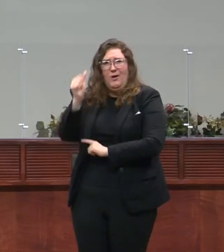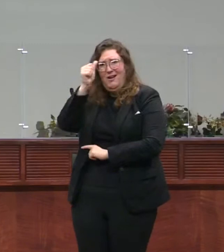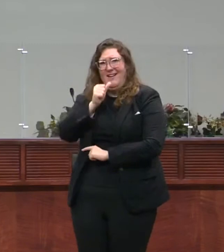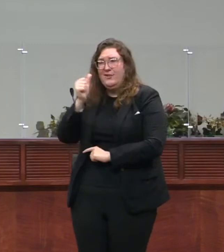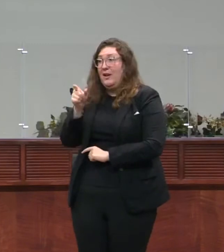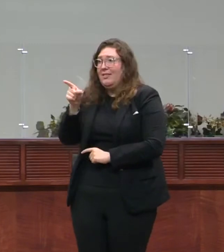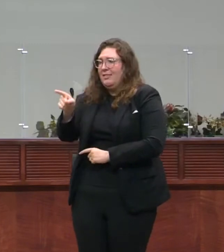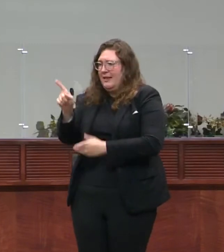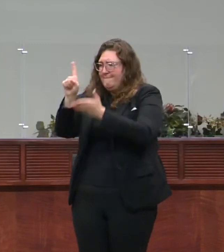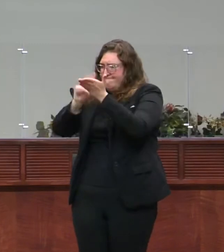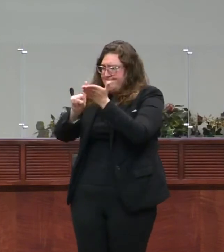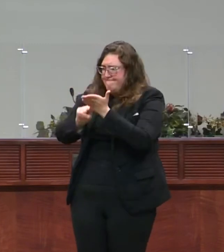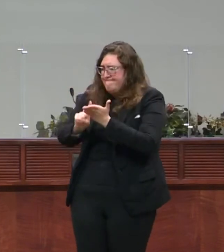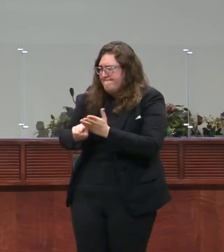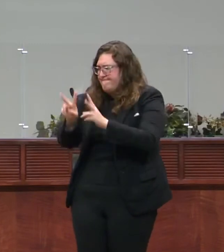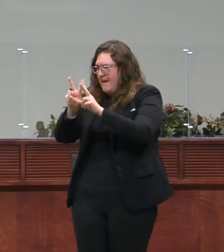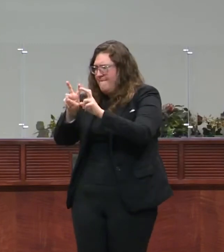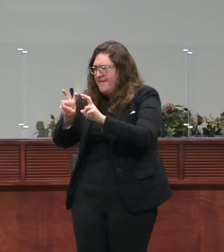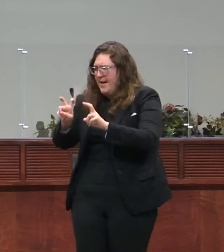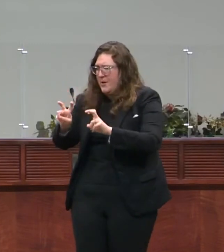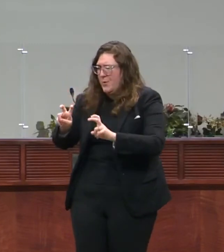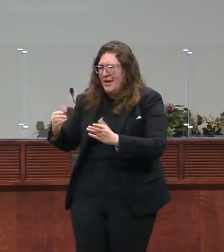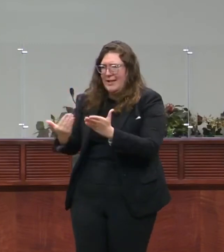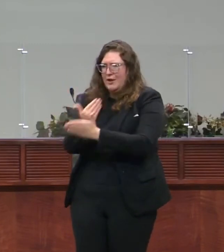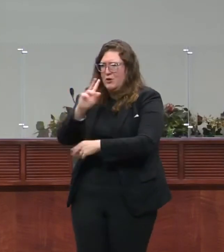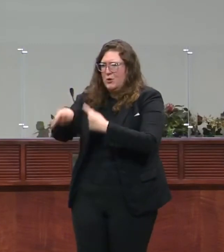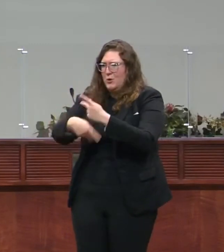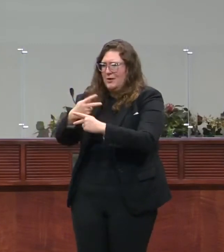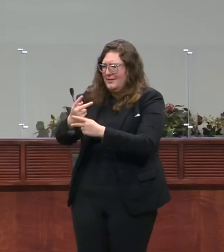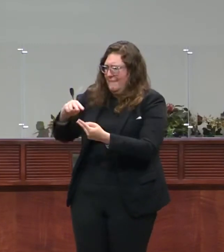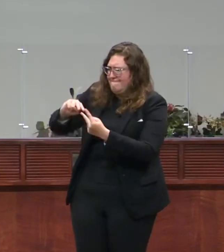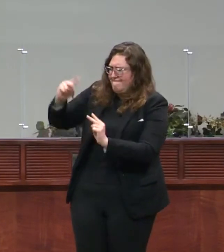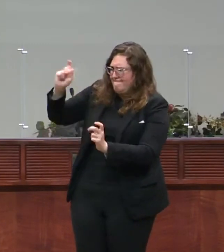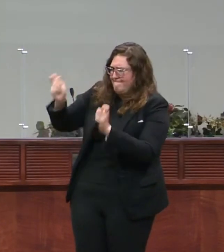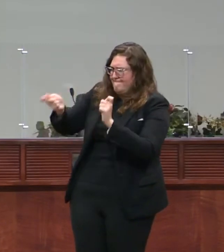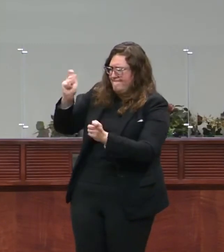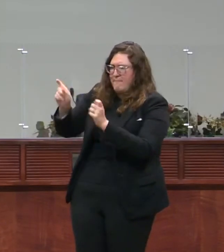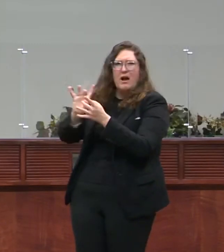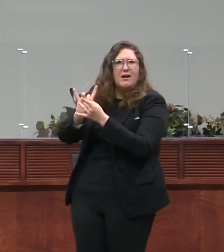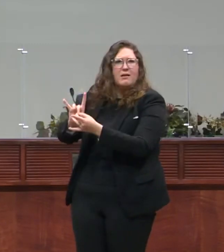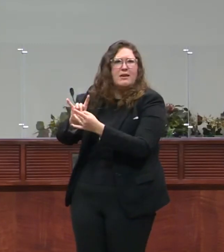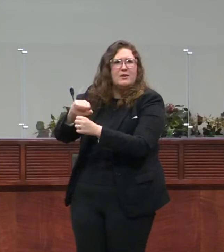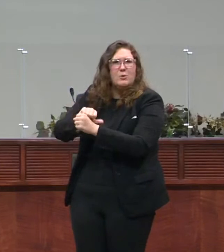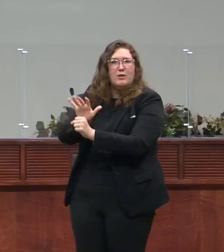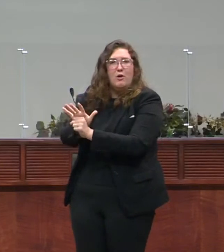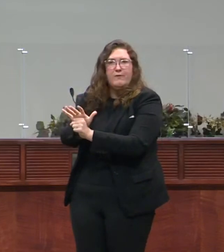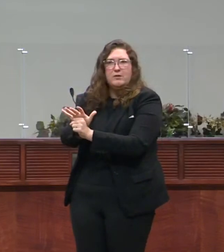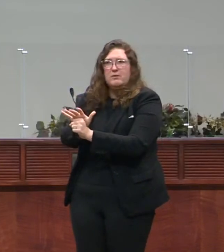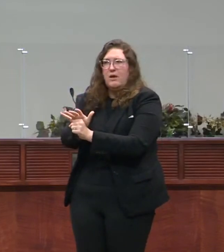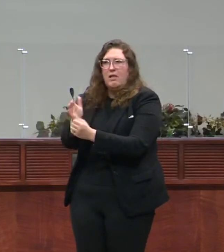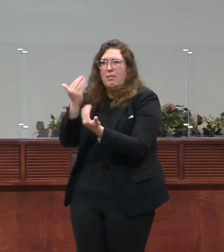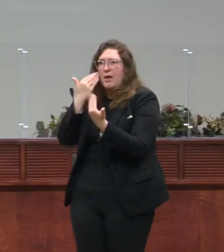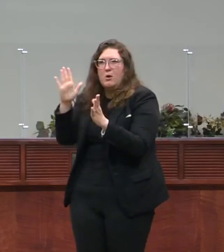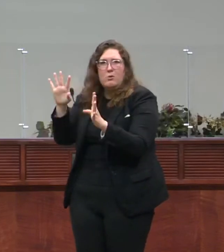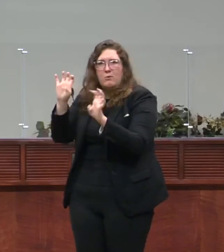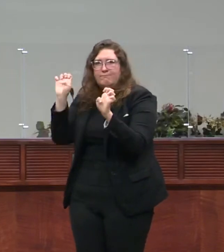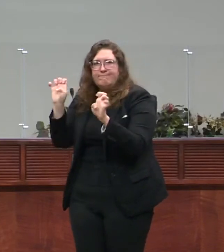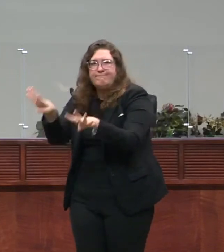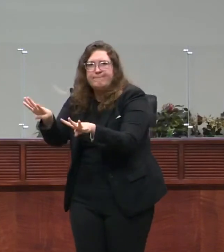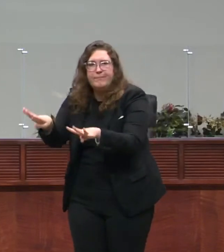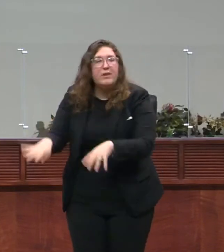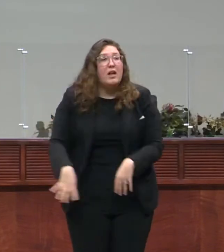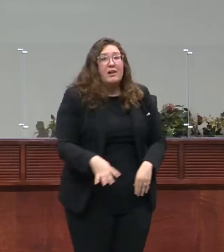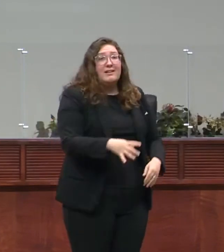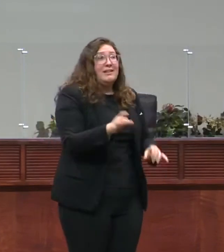and evaluating and don't know yet, but just like the Delta variant came upon us and it was much